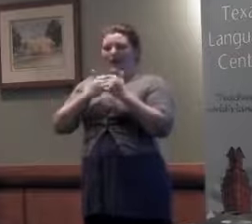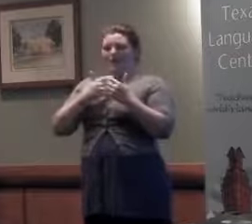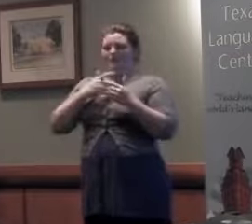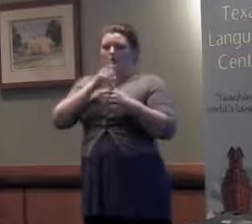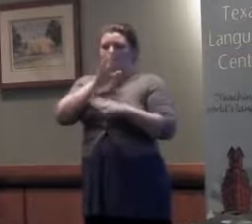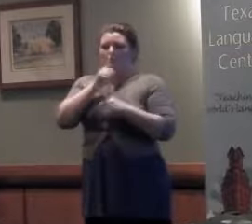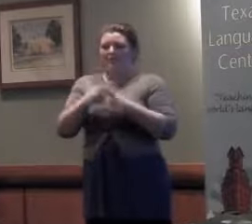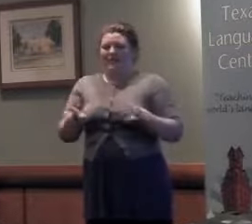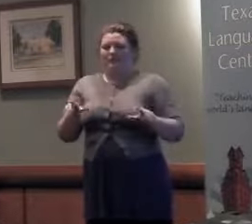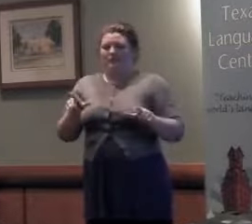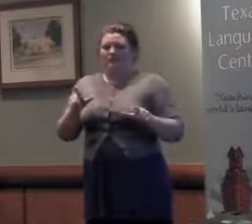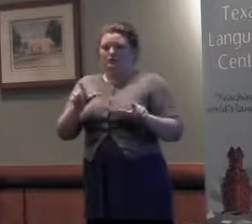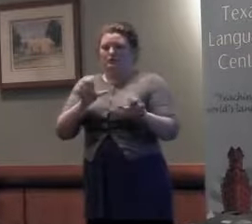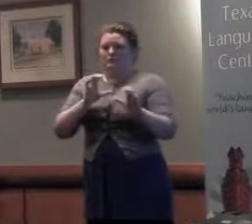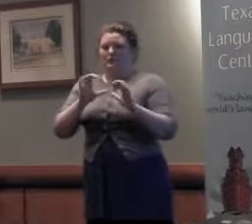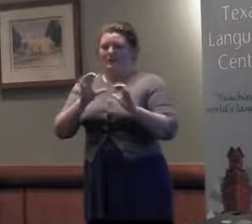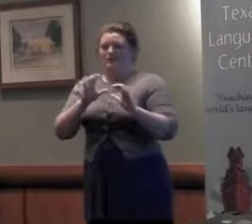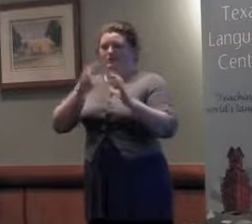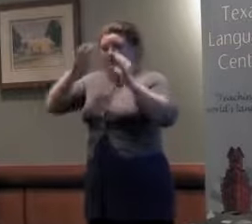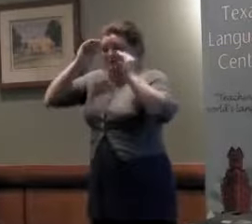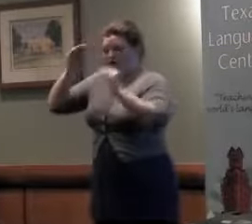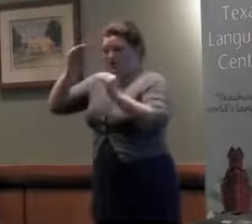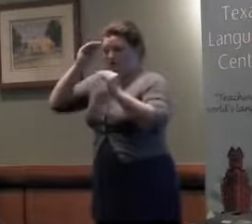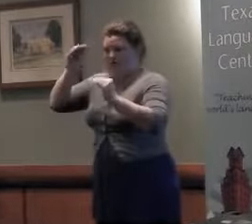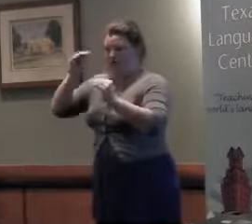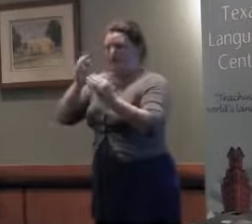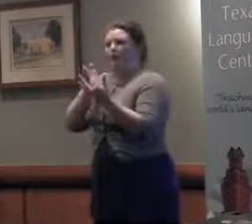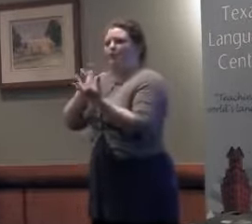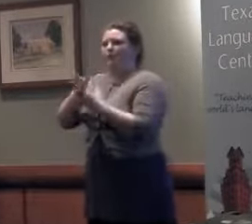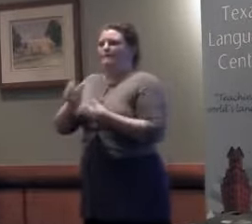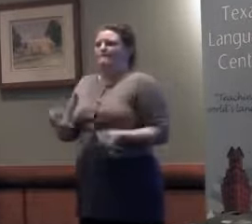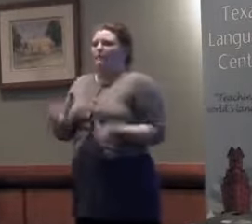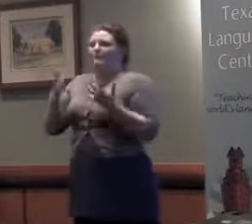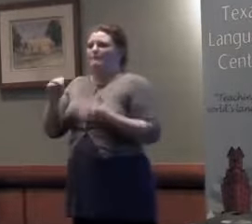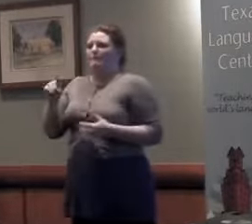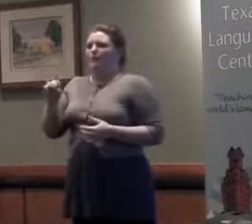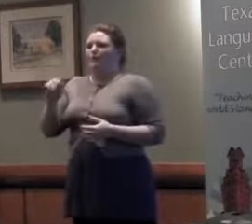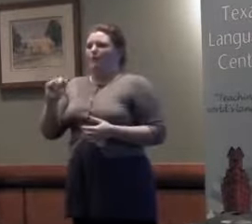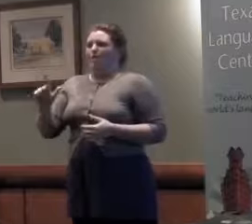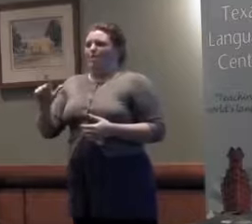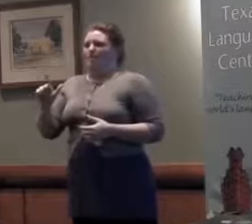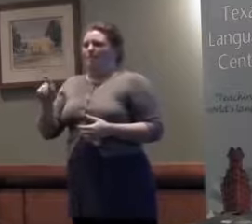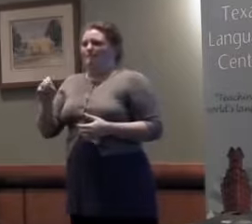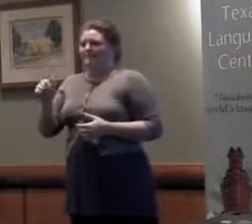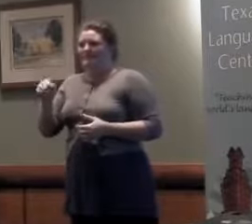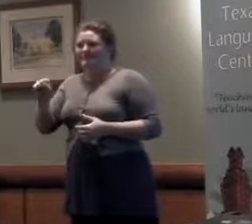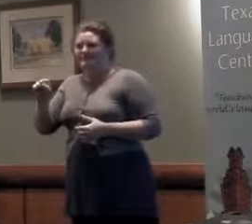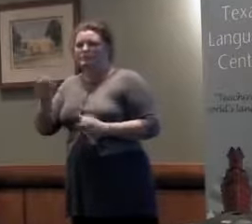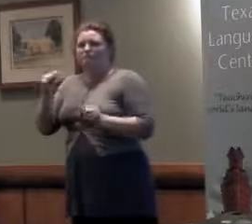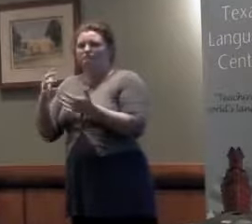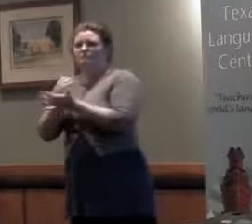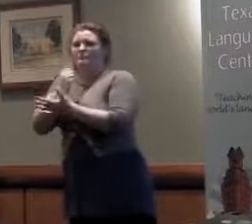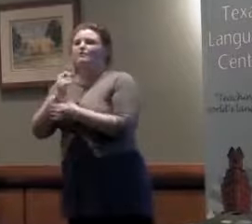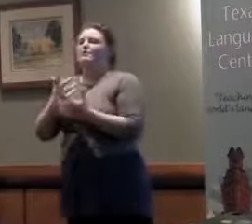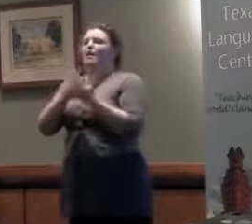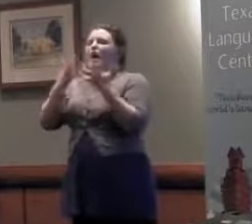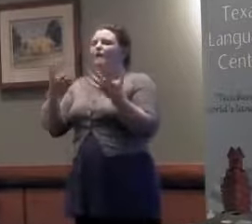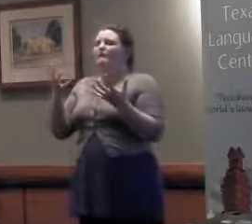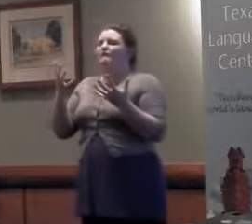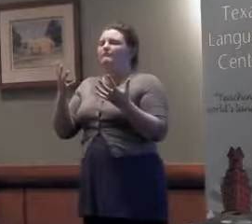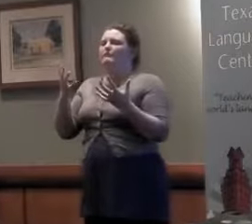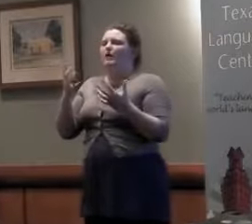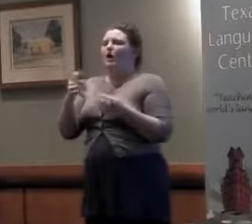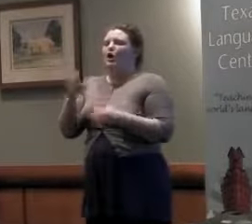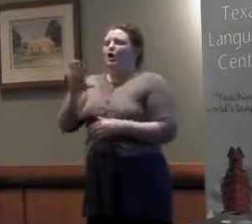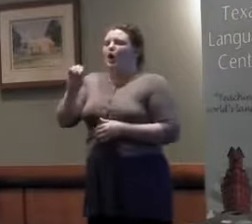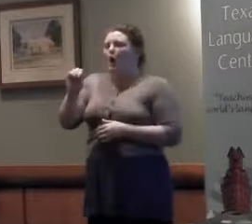take advantage of communication through multimodal means. There's a lot of work on co-speech gesture, in short, is what